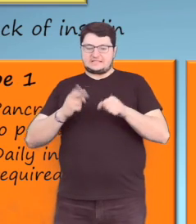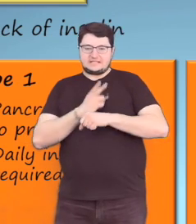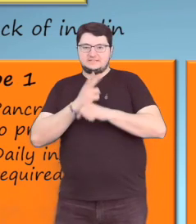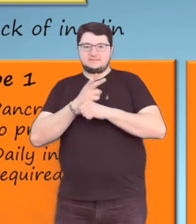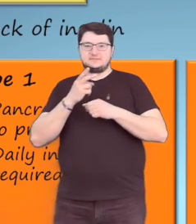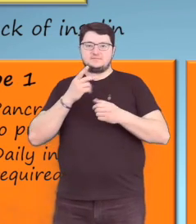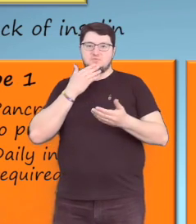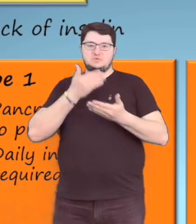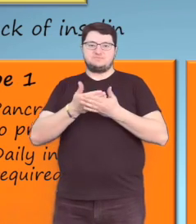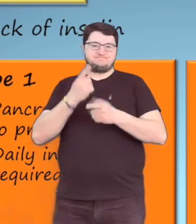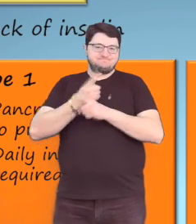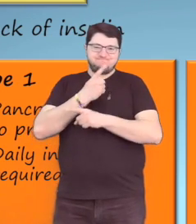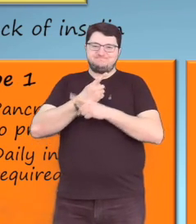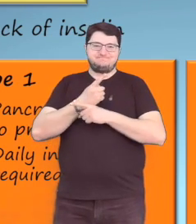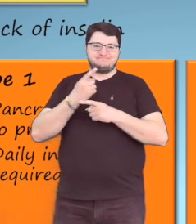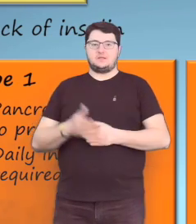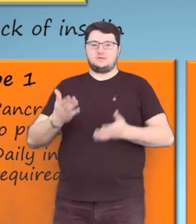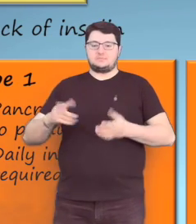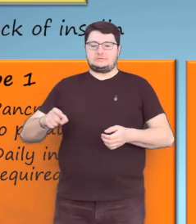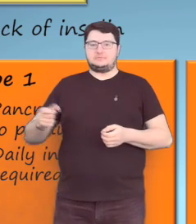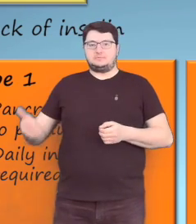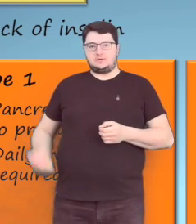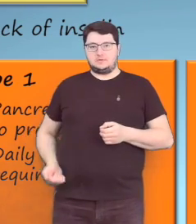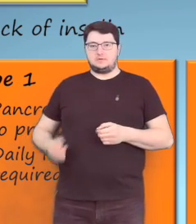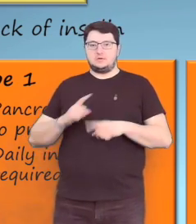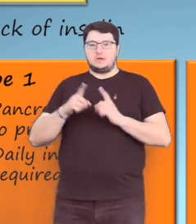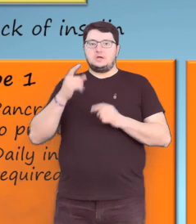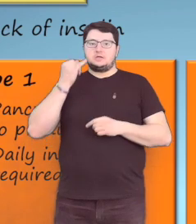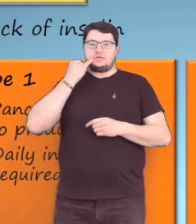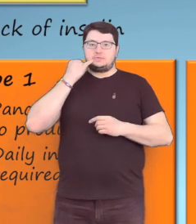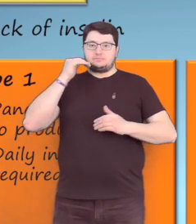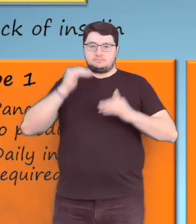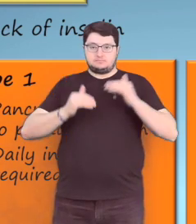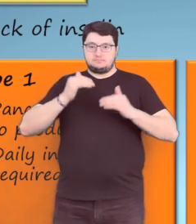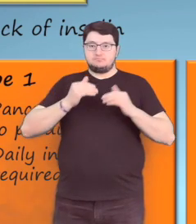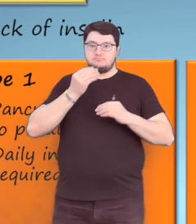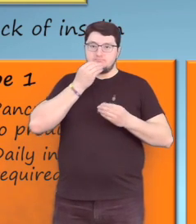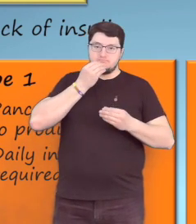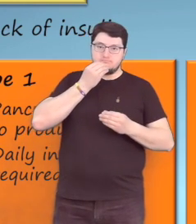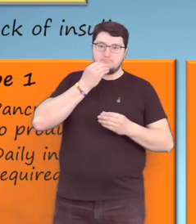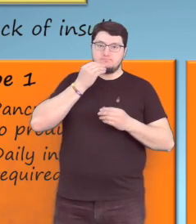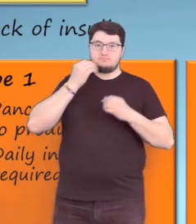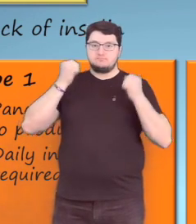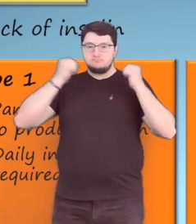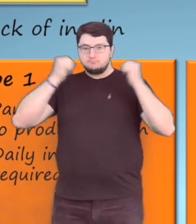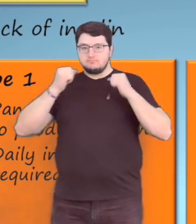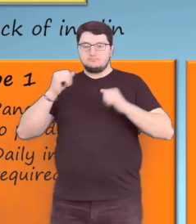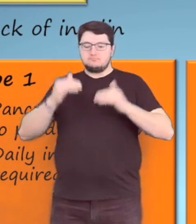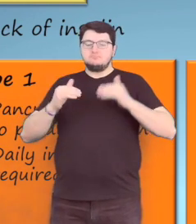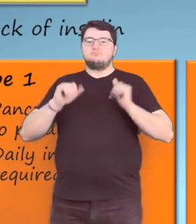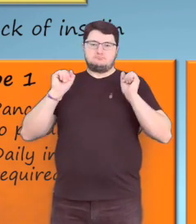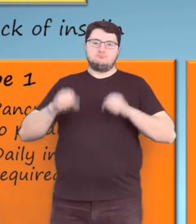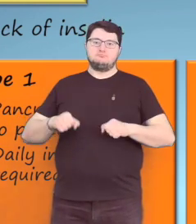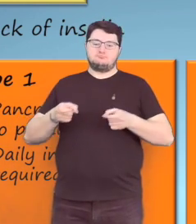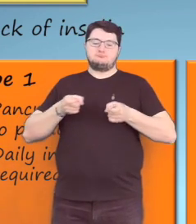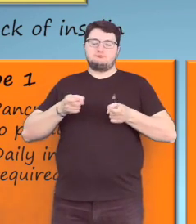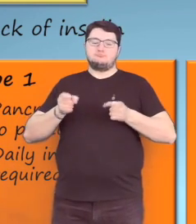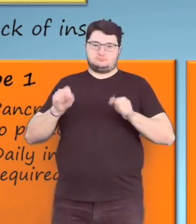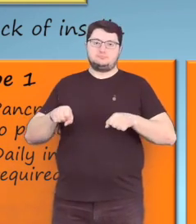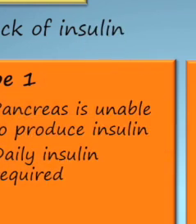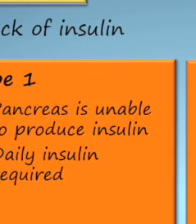A person with type 2 diabetes may require insulin, but it may be managed with balancing food and exercise.